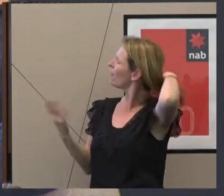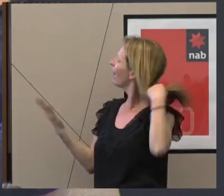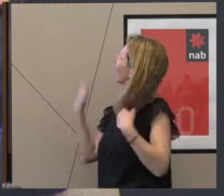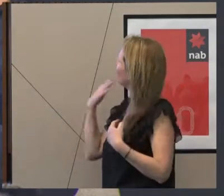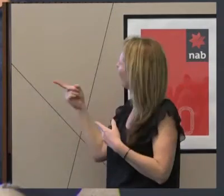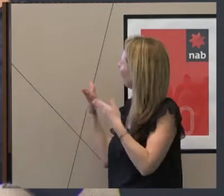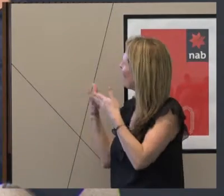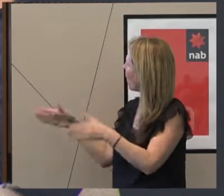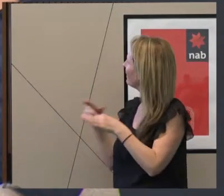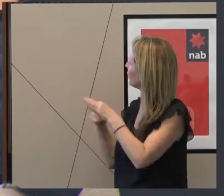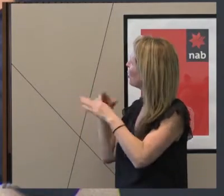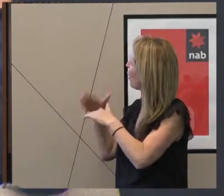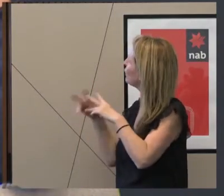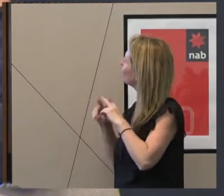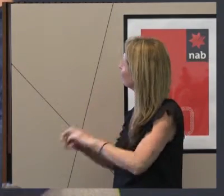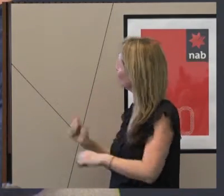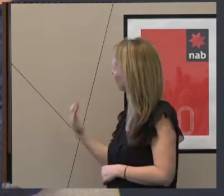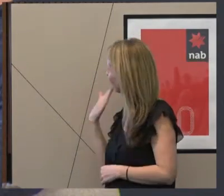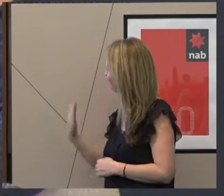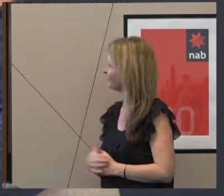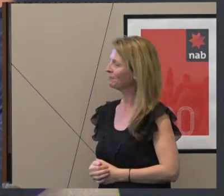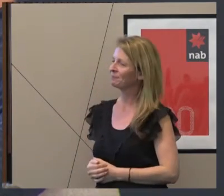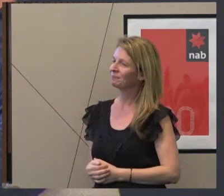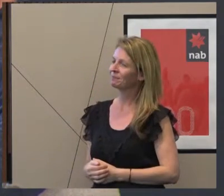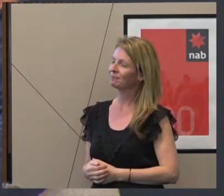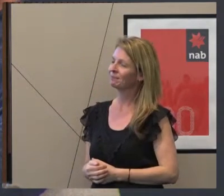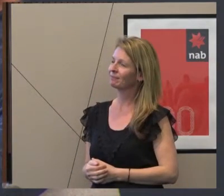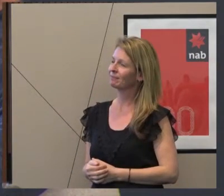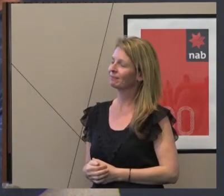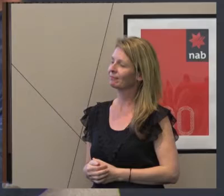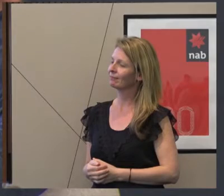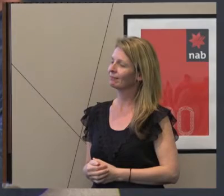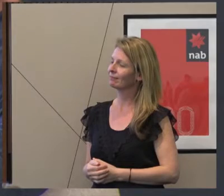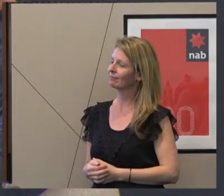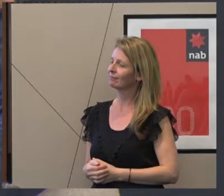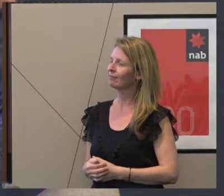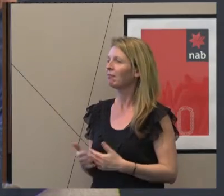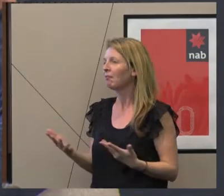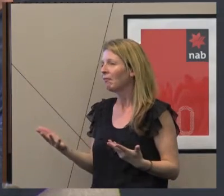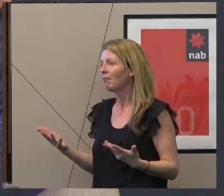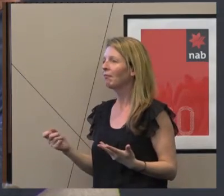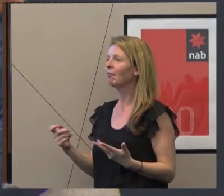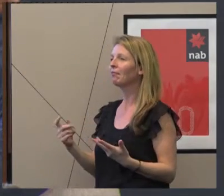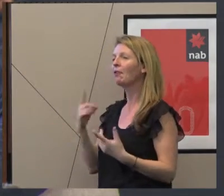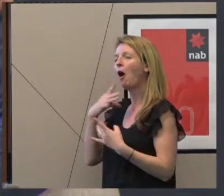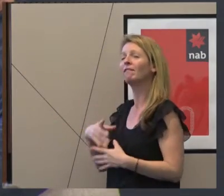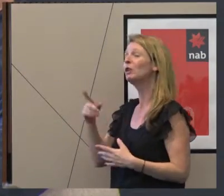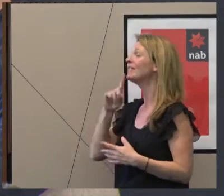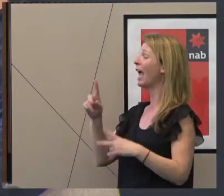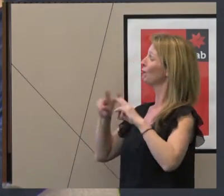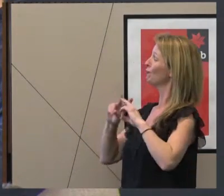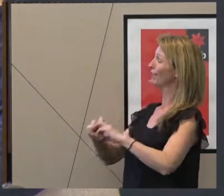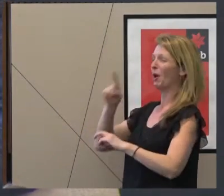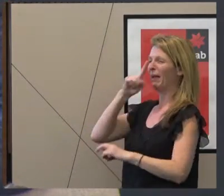up the question about research. And it's, I mean, quite often people just groan when you mention the